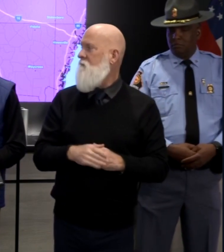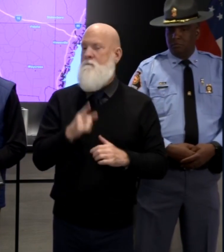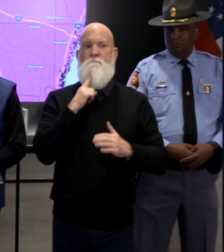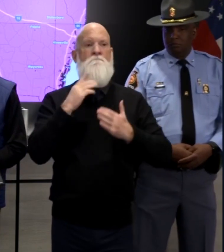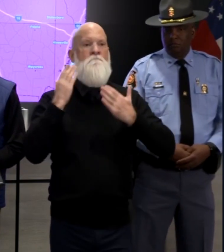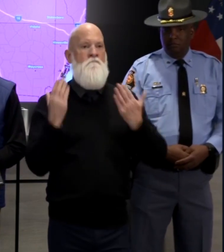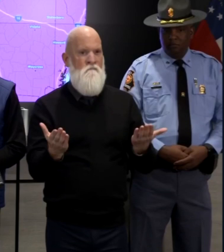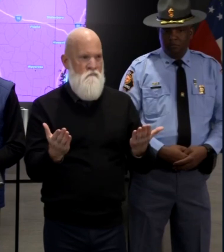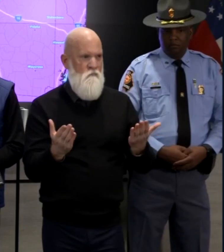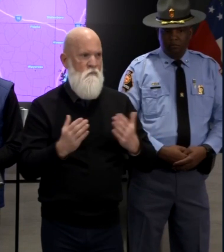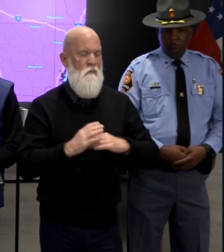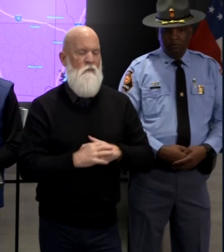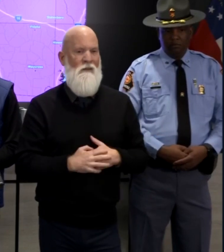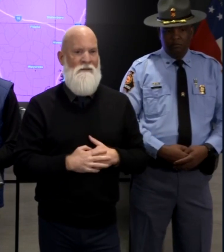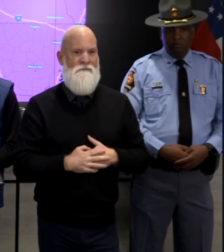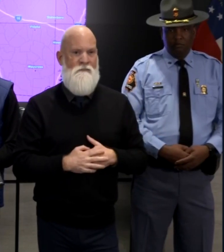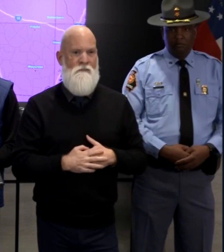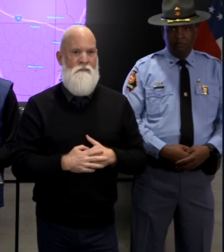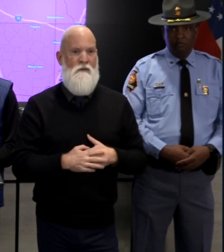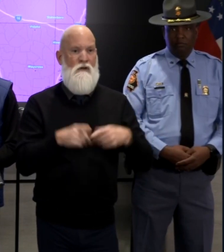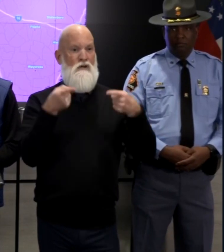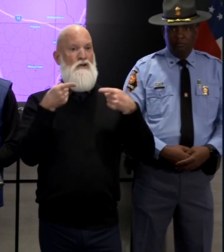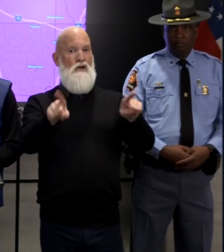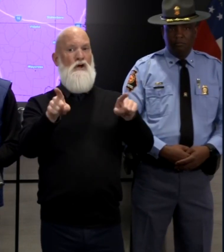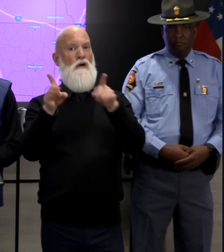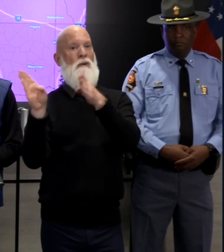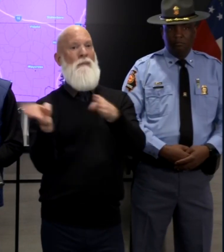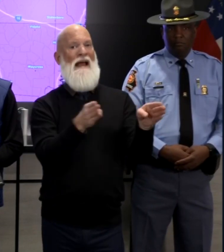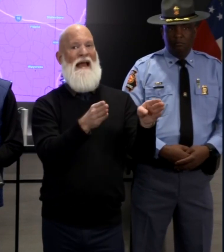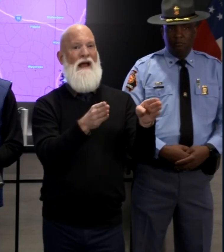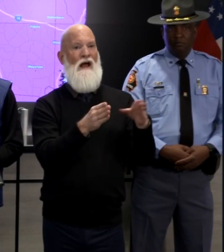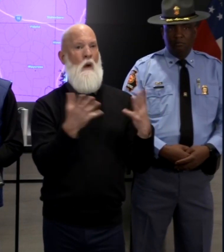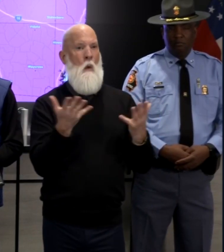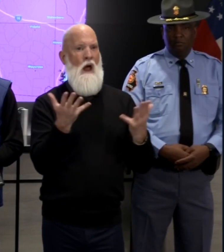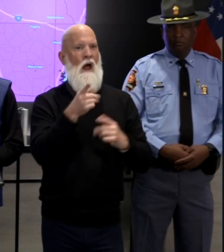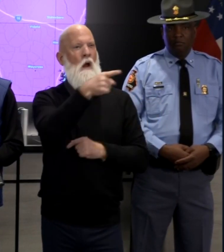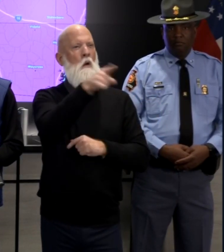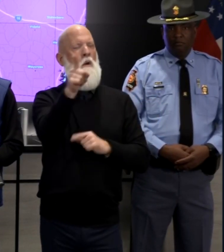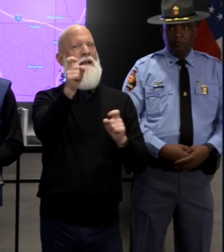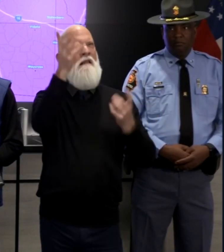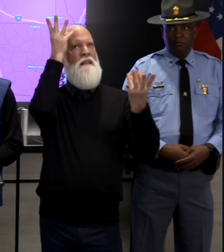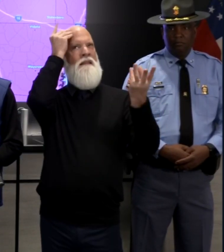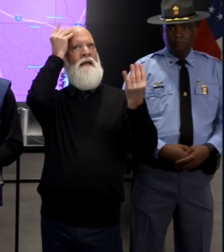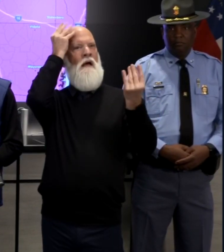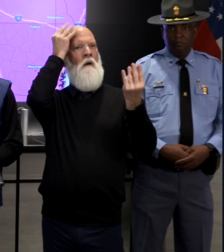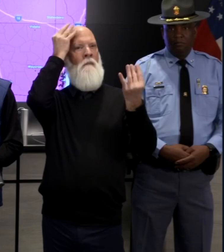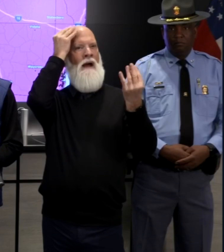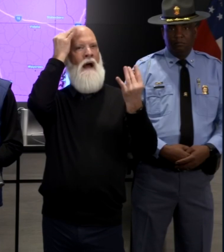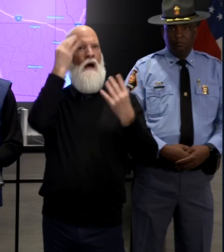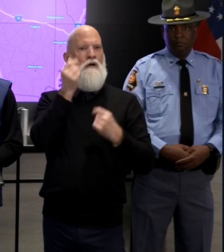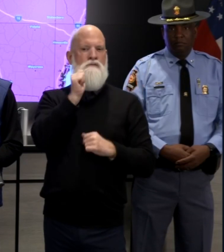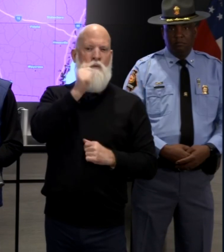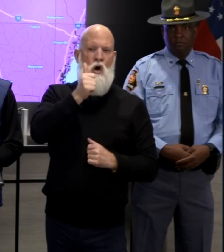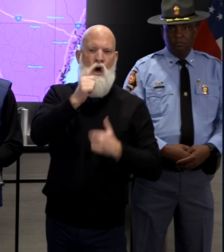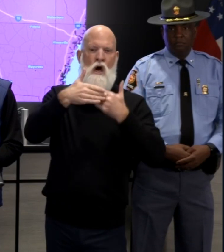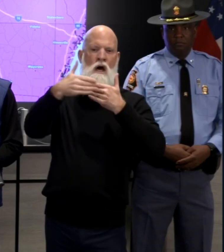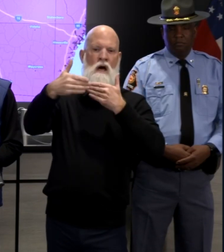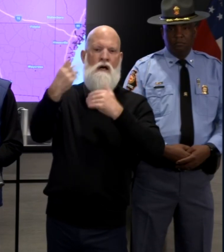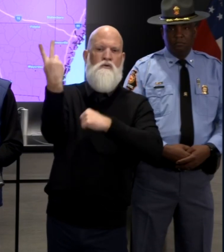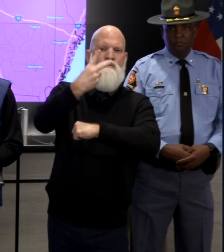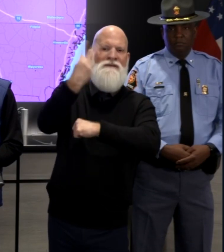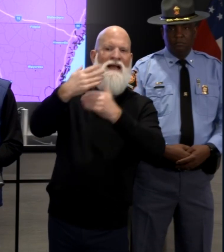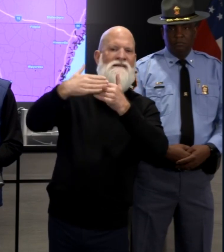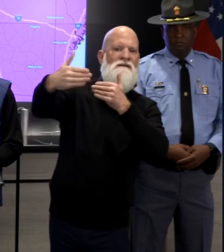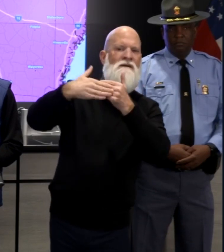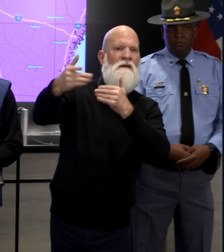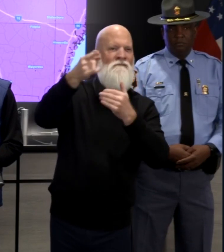So in preparation, thinking about the next couple days, you know, this is not a run on grocery